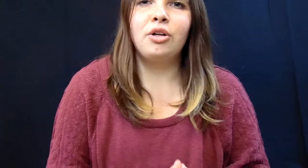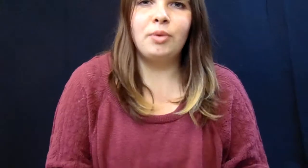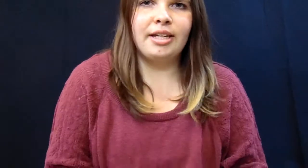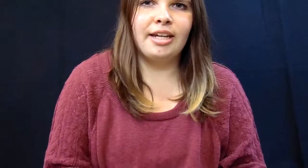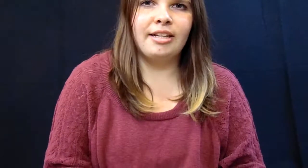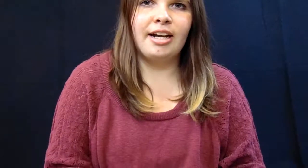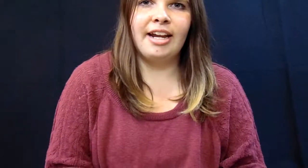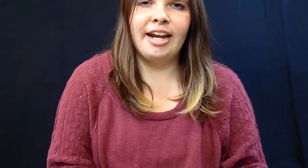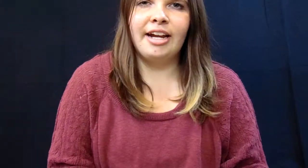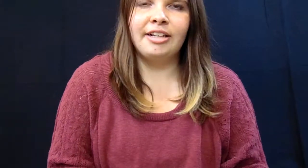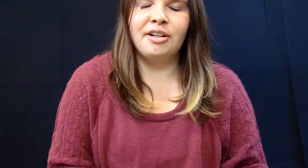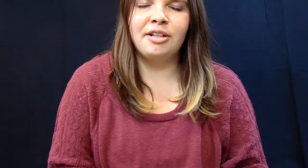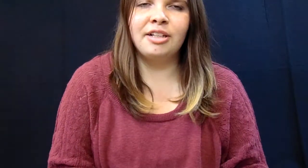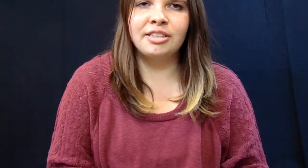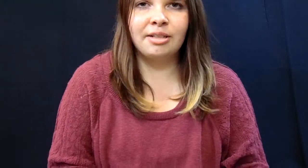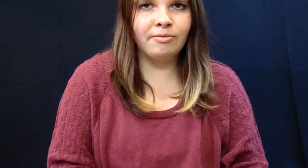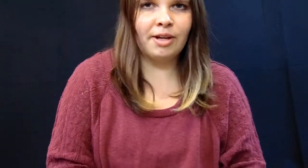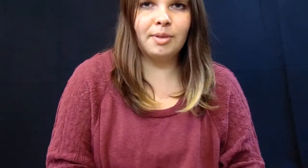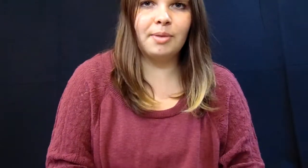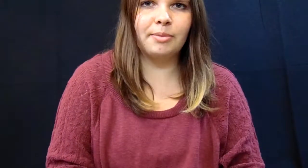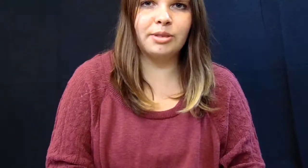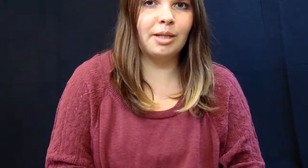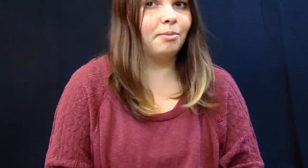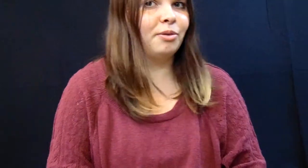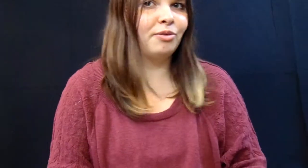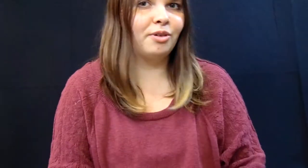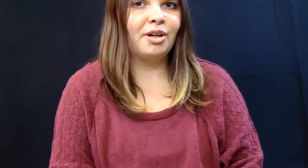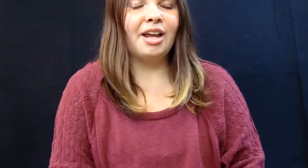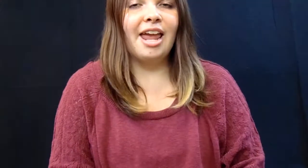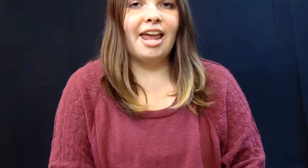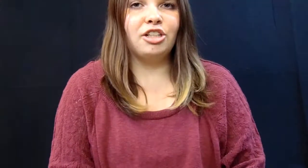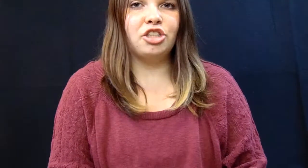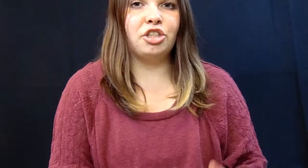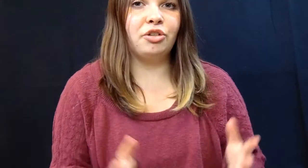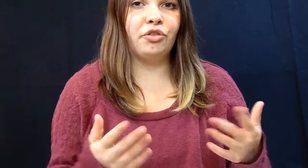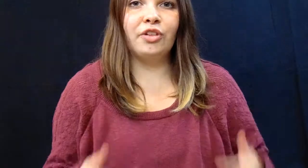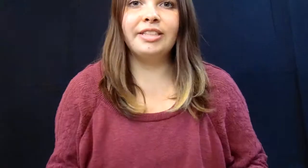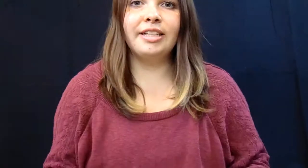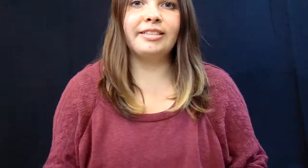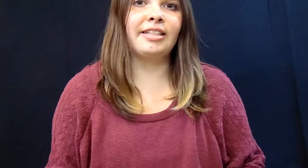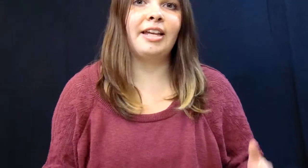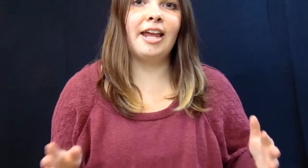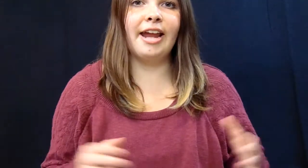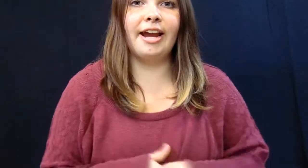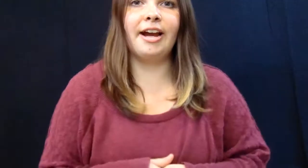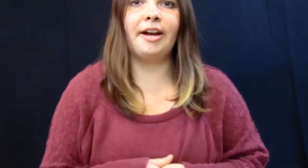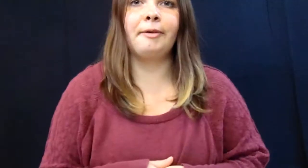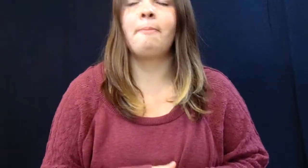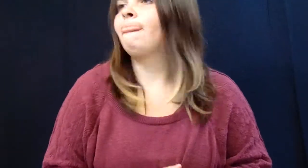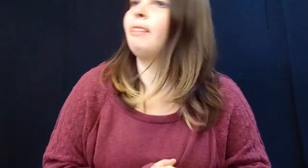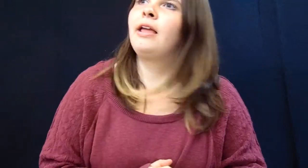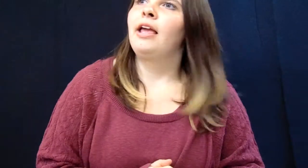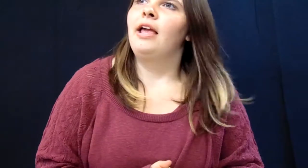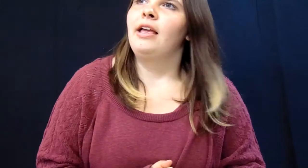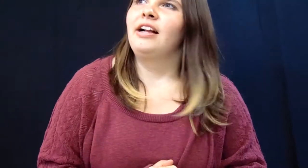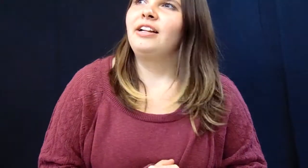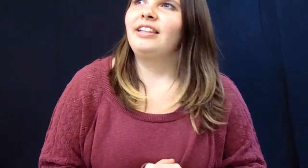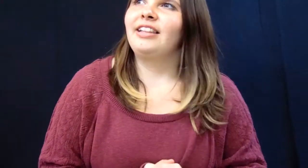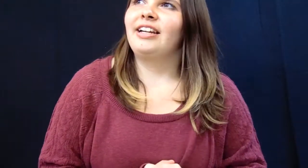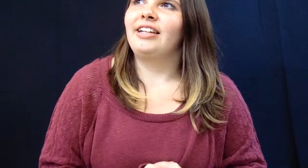Weekend I had some family members up to visit and like